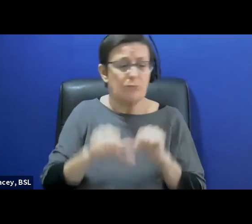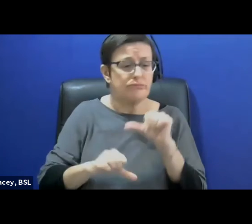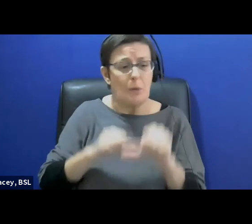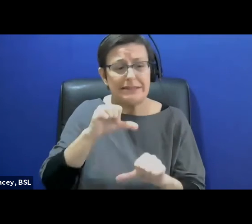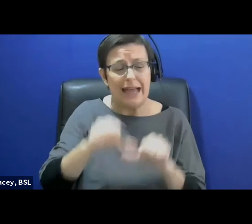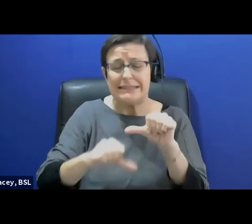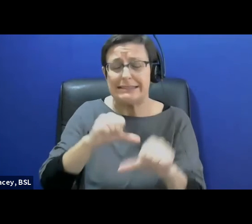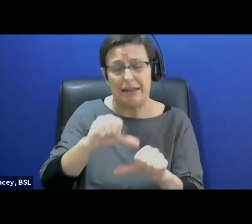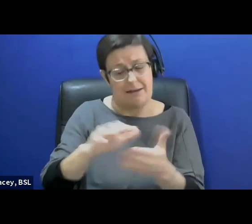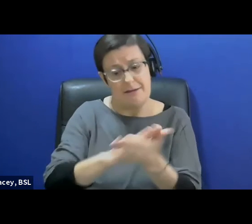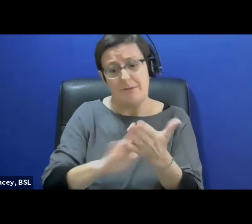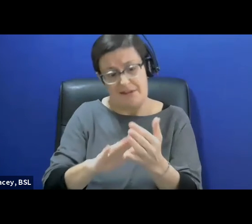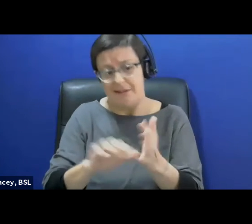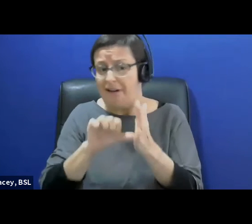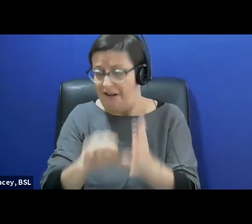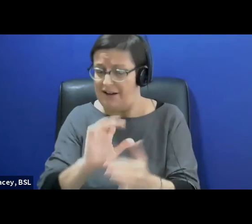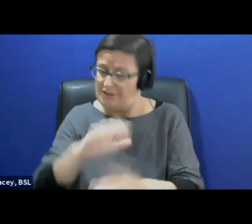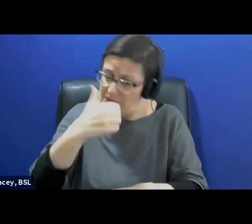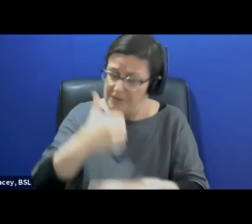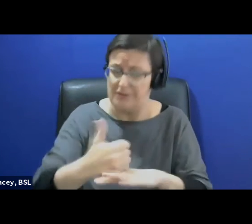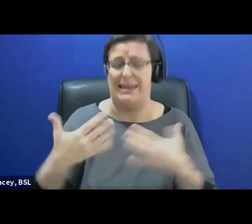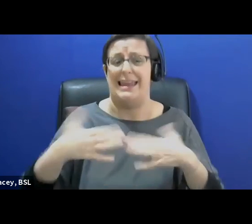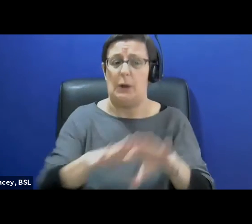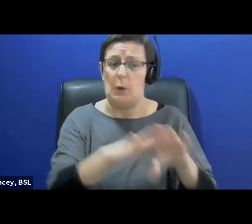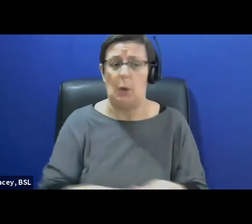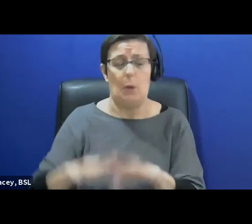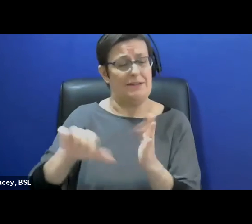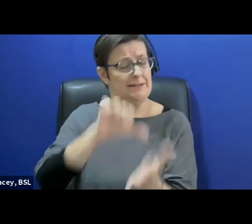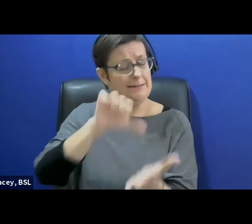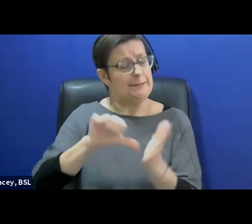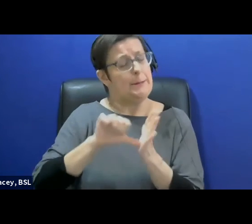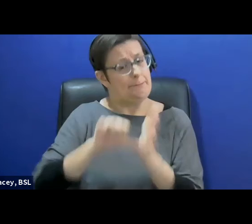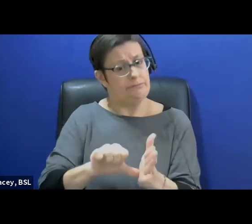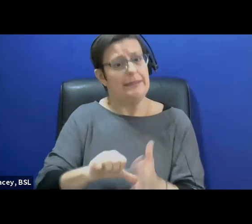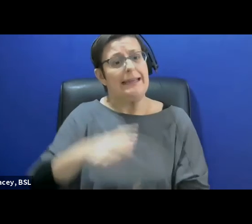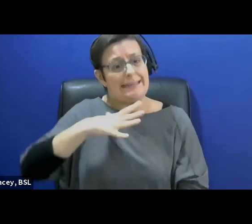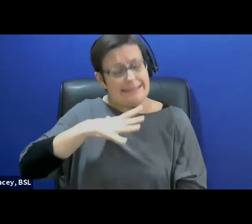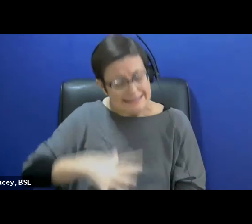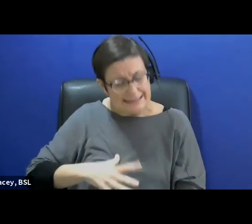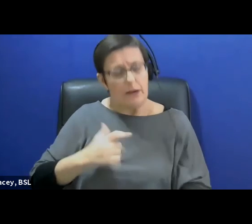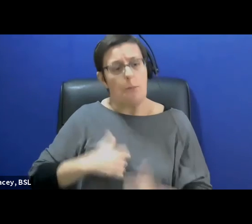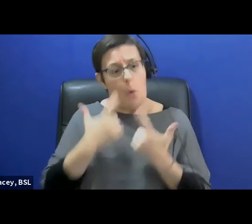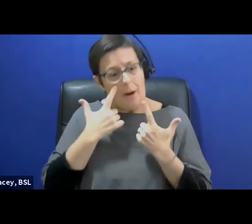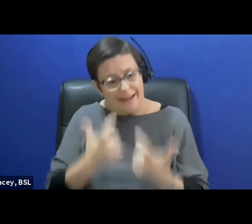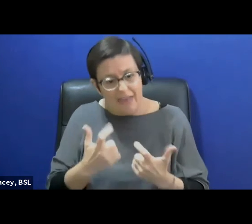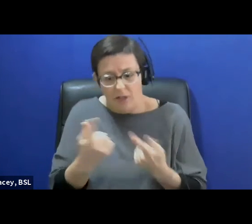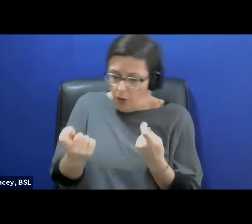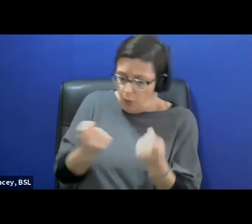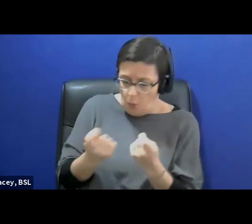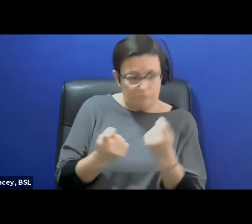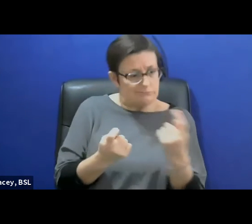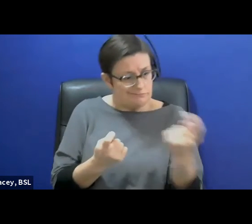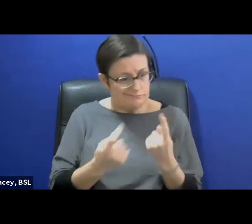dots there, it's going to be really hard to establish the inclusive cities. So it needs like a more careful consideration and then